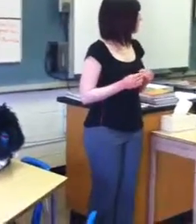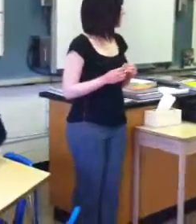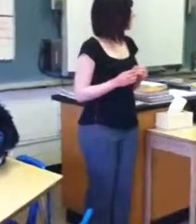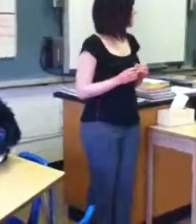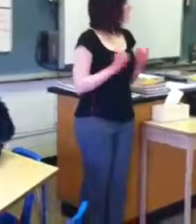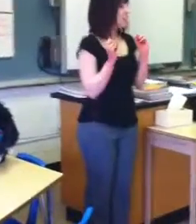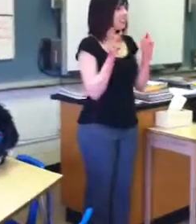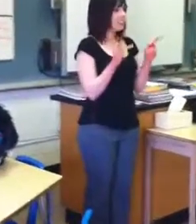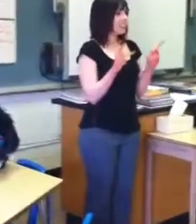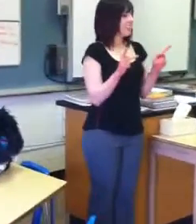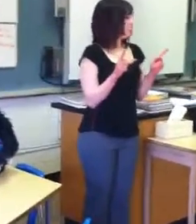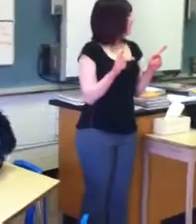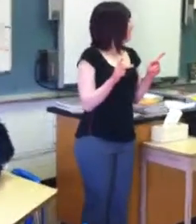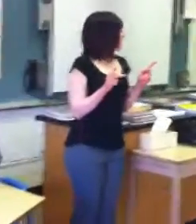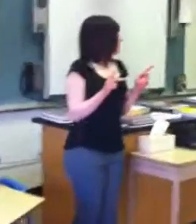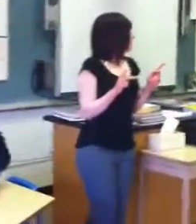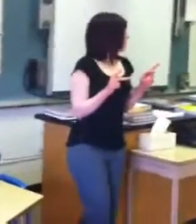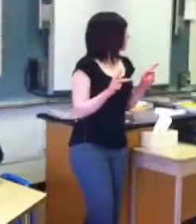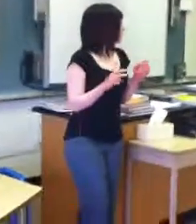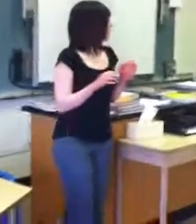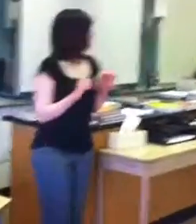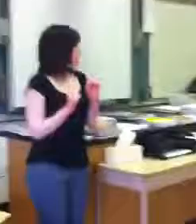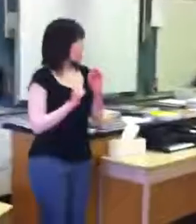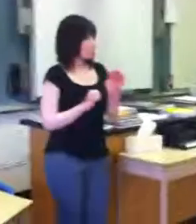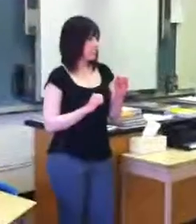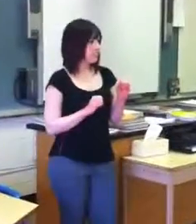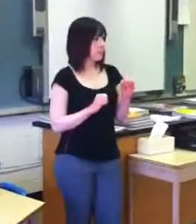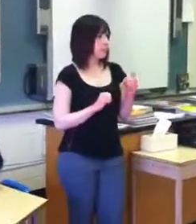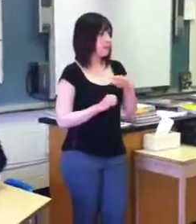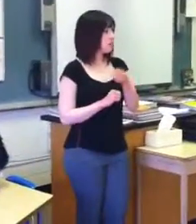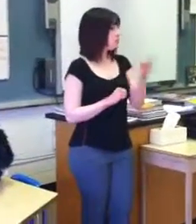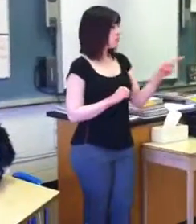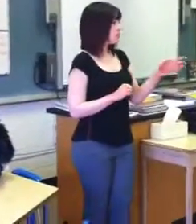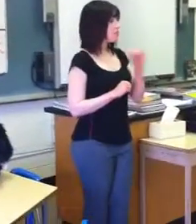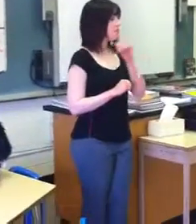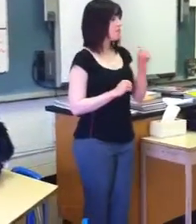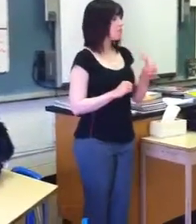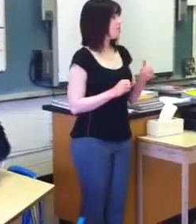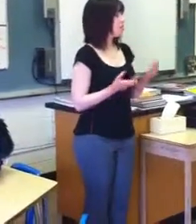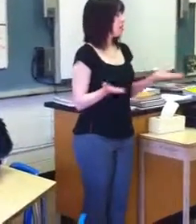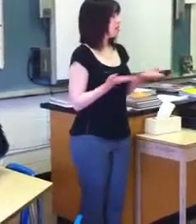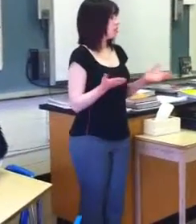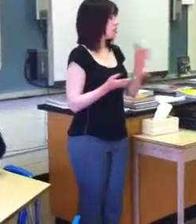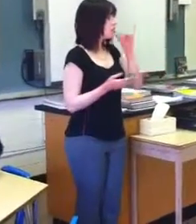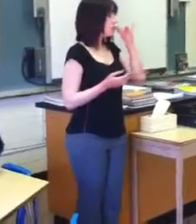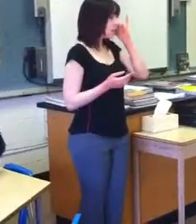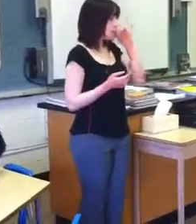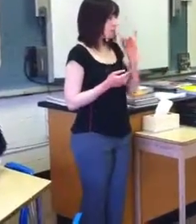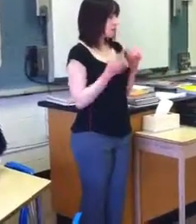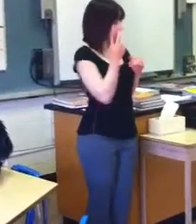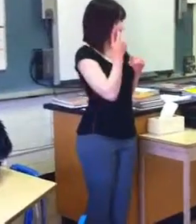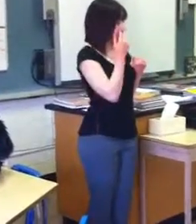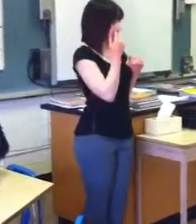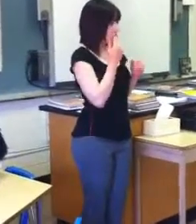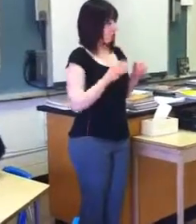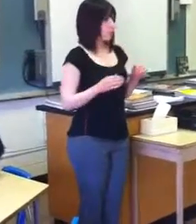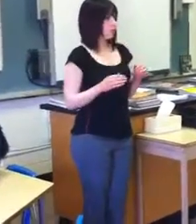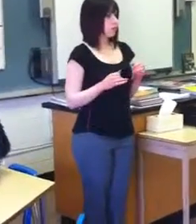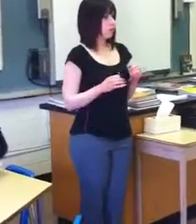Okay. So if you, for those of you who weren't here yesterday, you're just going to draw a line across that sheet sideways. Okay, the